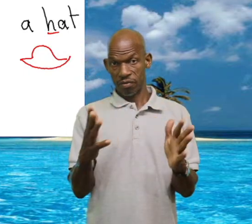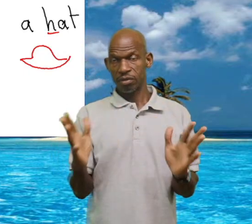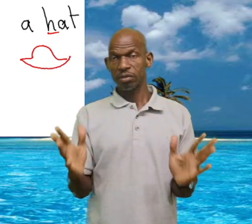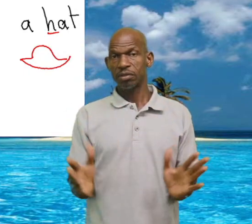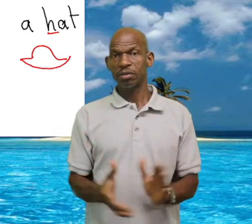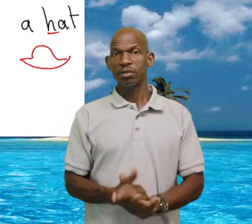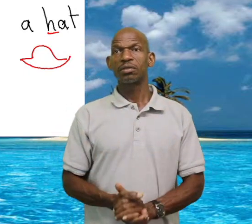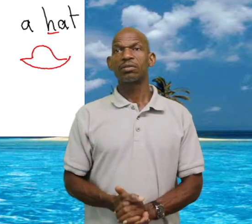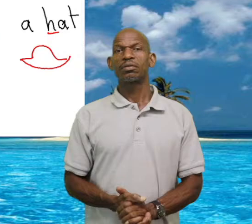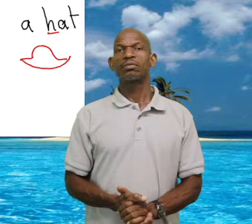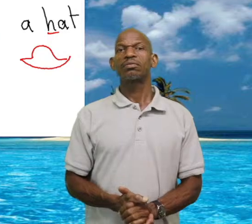All right.